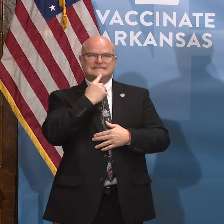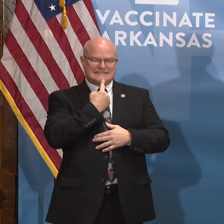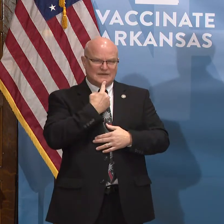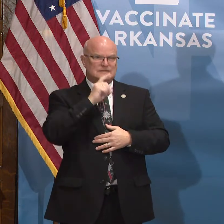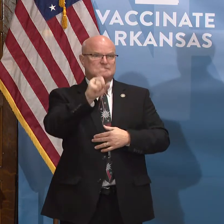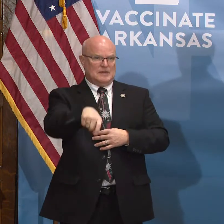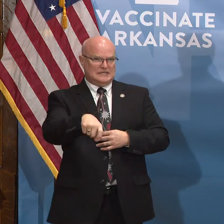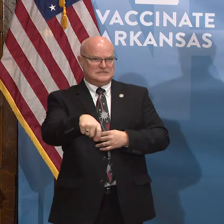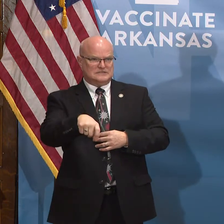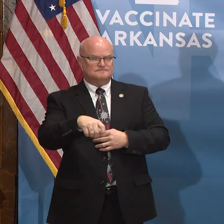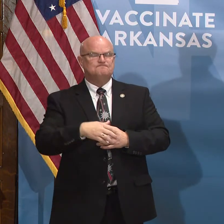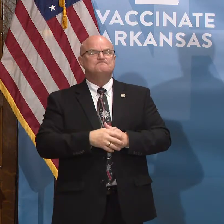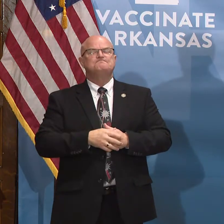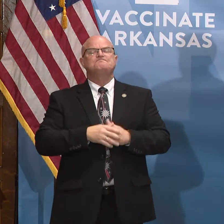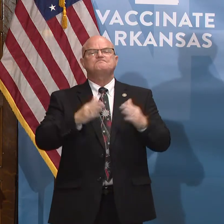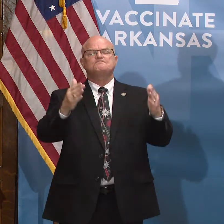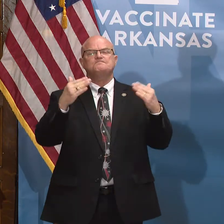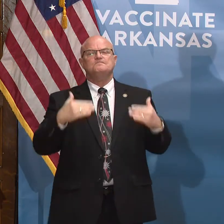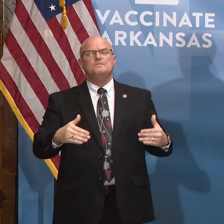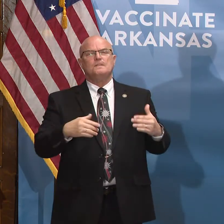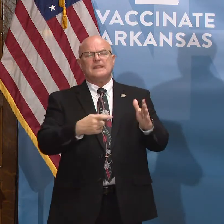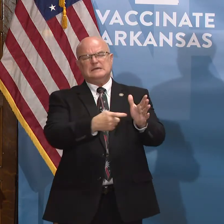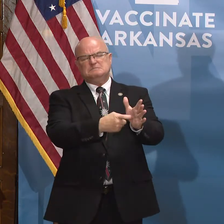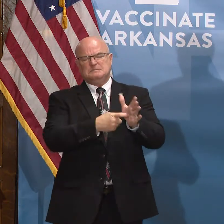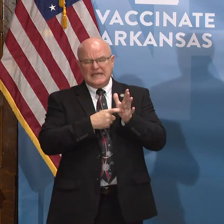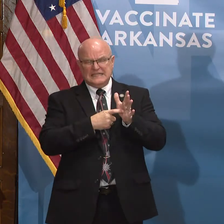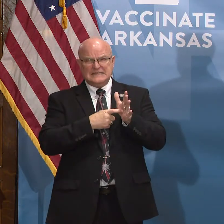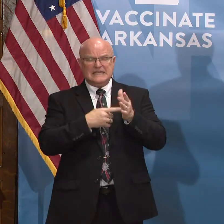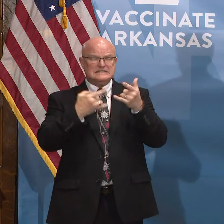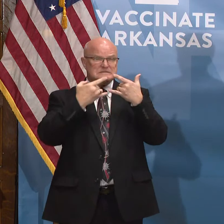In reference to mandates or